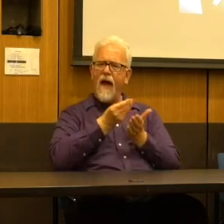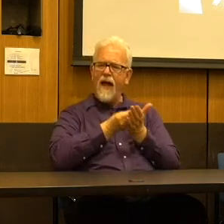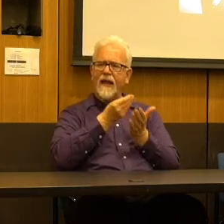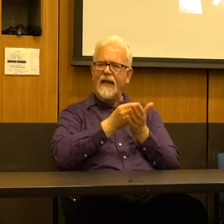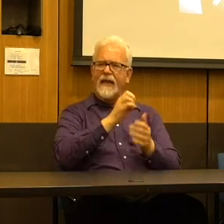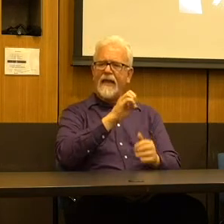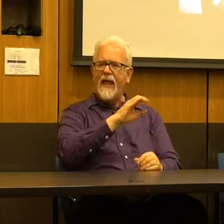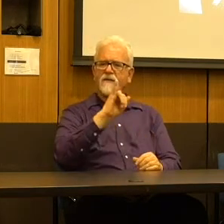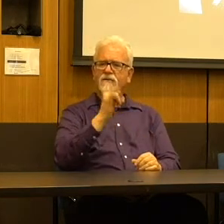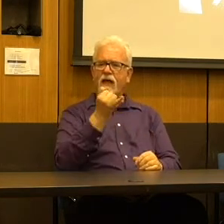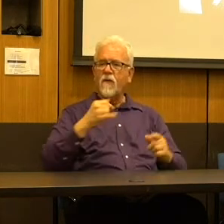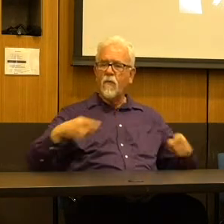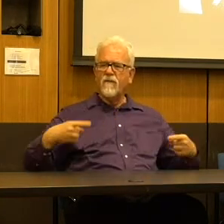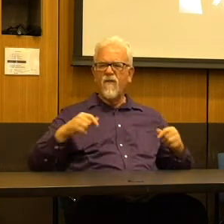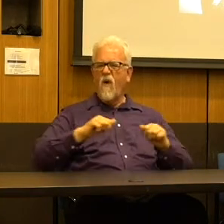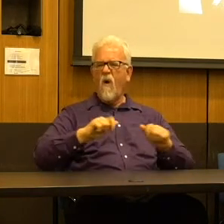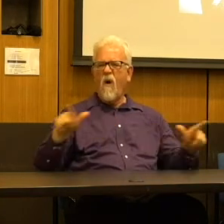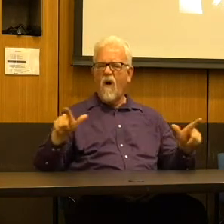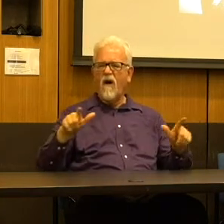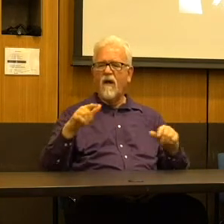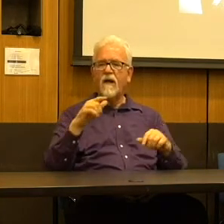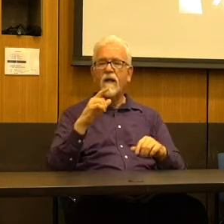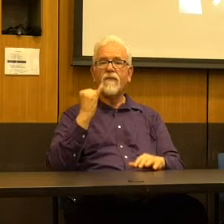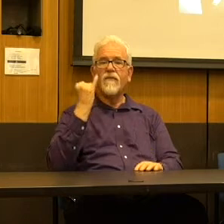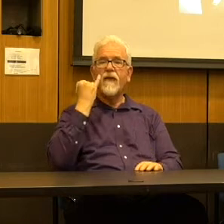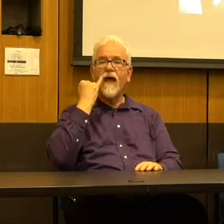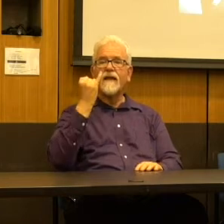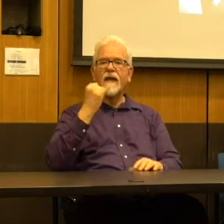them. The idea was to